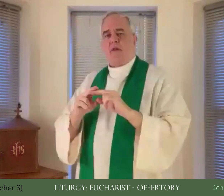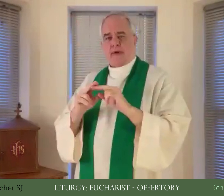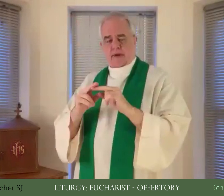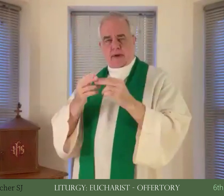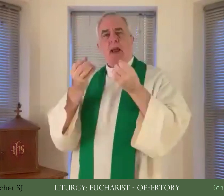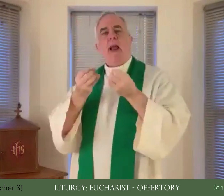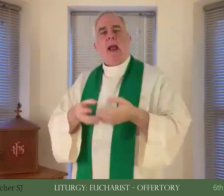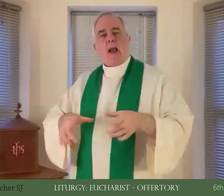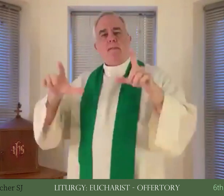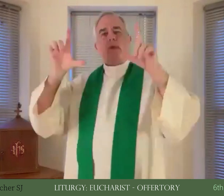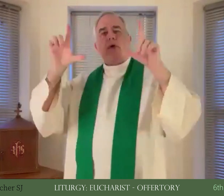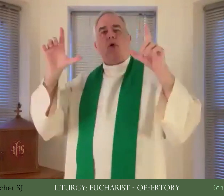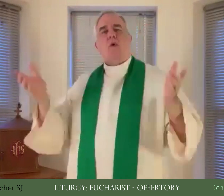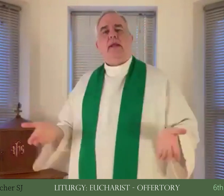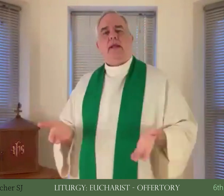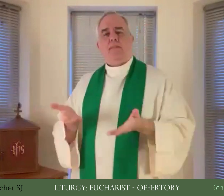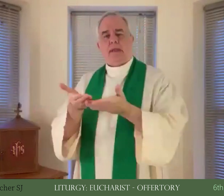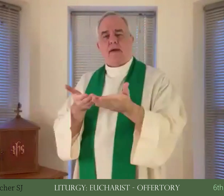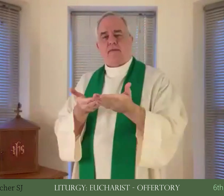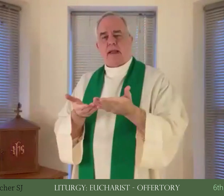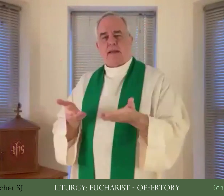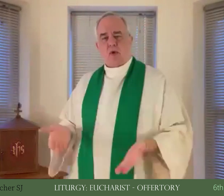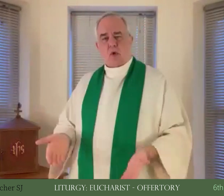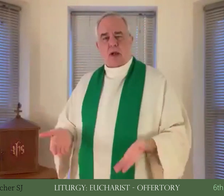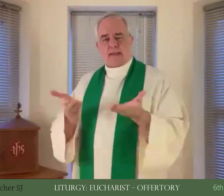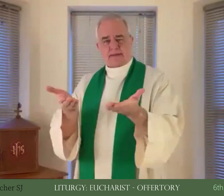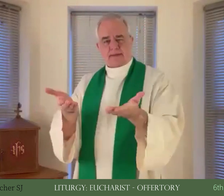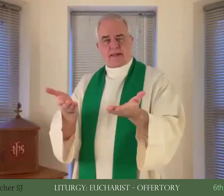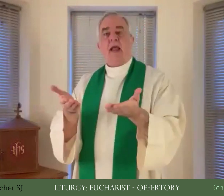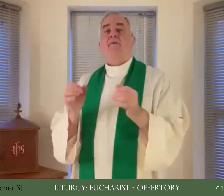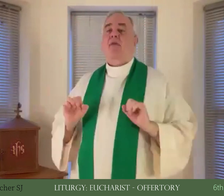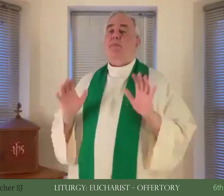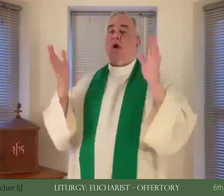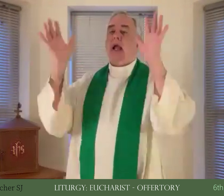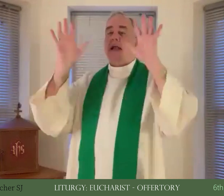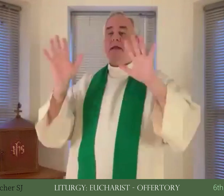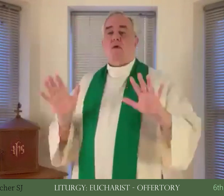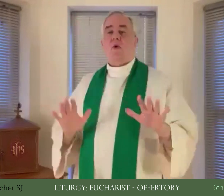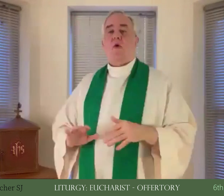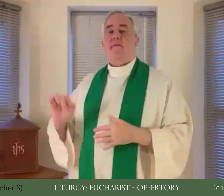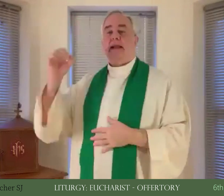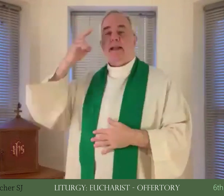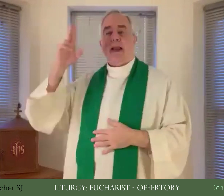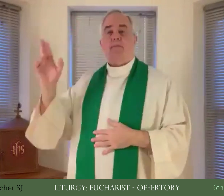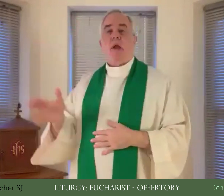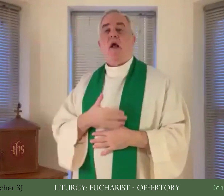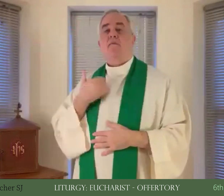Father. May the Lord sacrifice at your hand for the praise and glory of his name, for